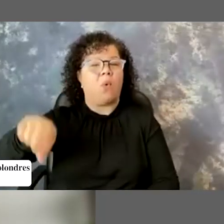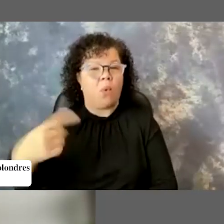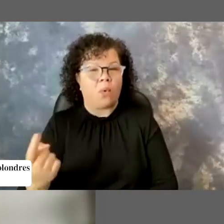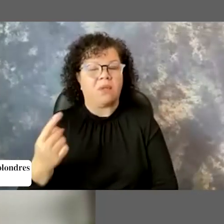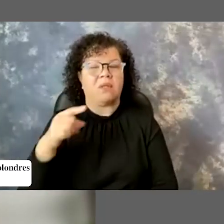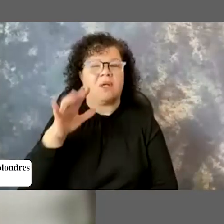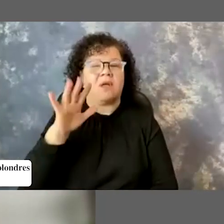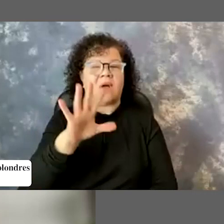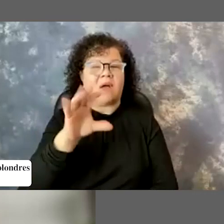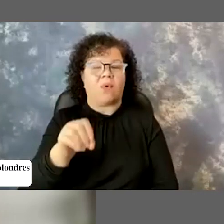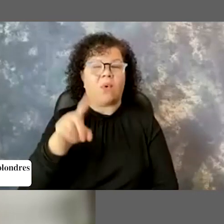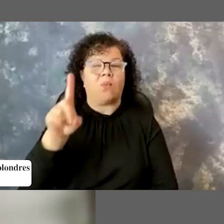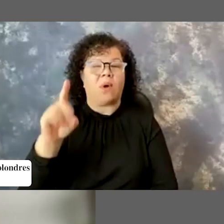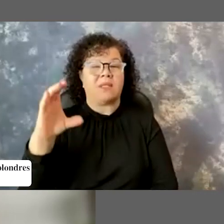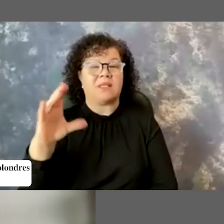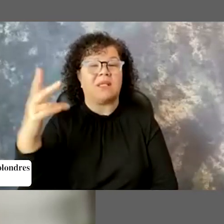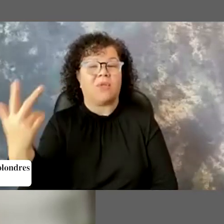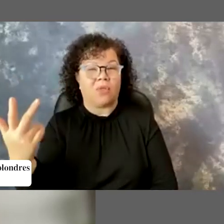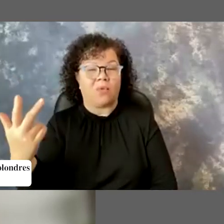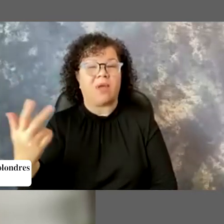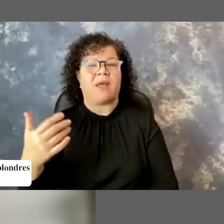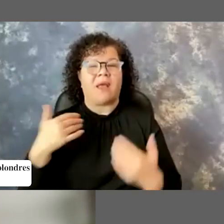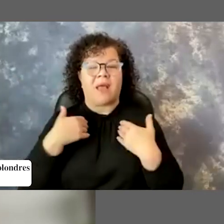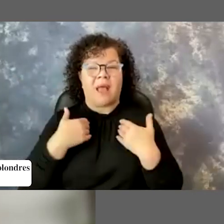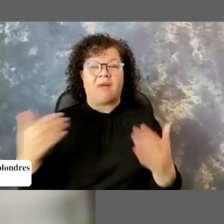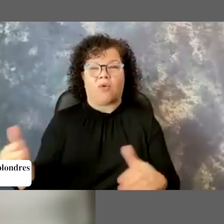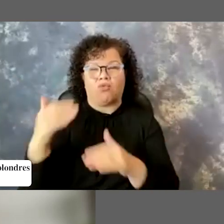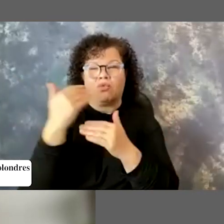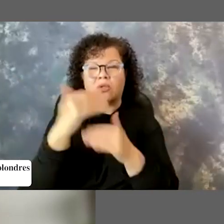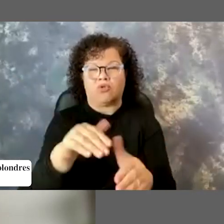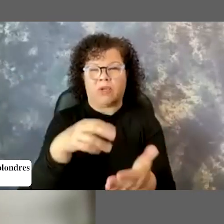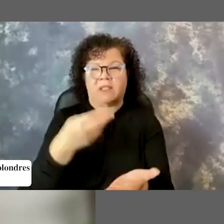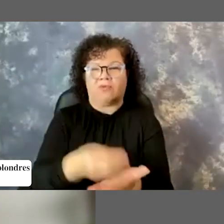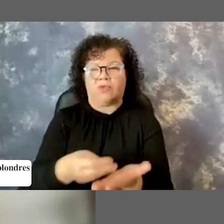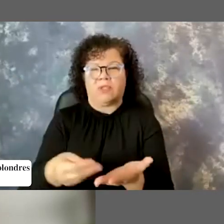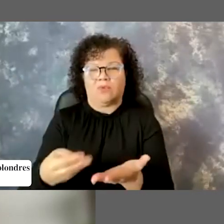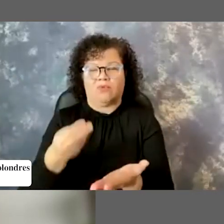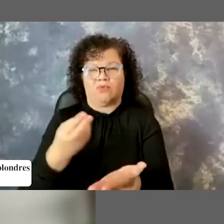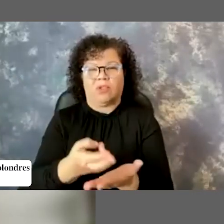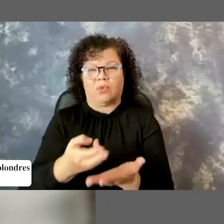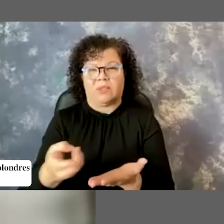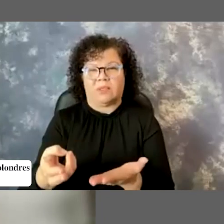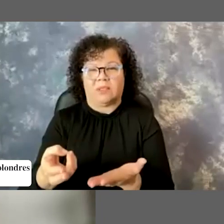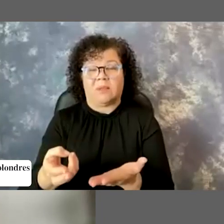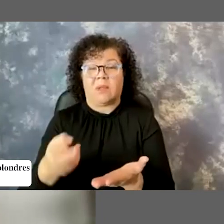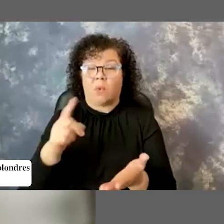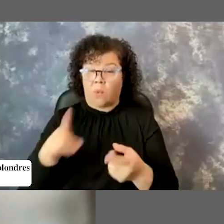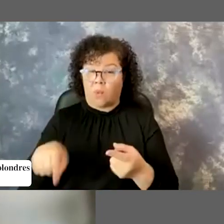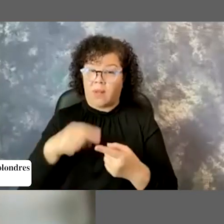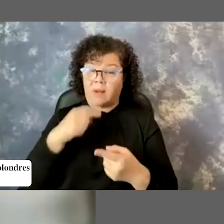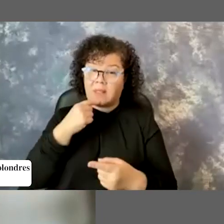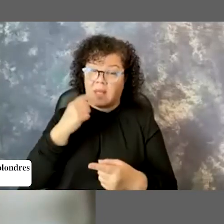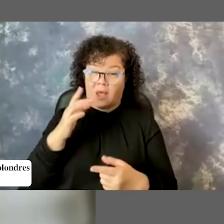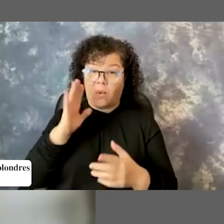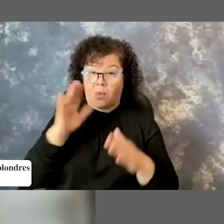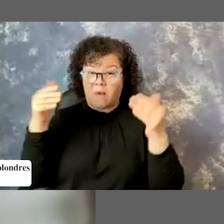501c3 restricted resources. When I say that we are continuing to focus on this in the future, I mean, we